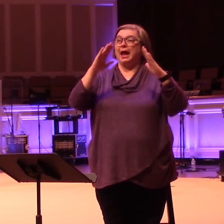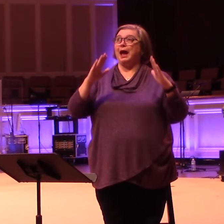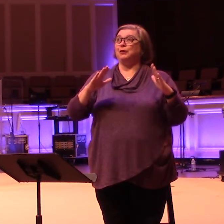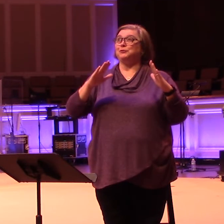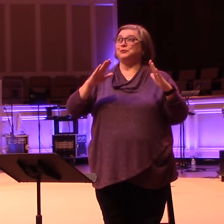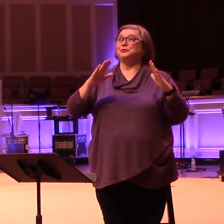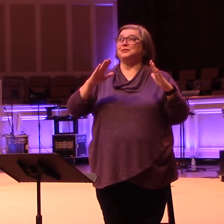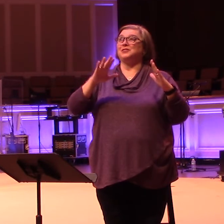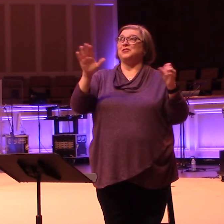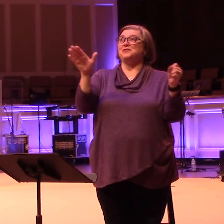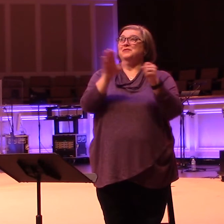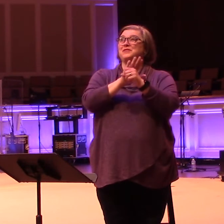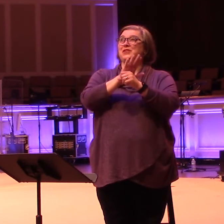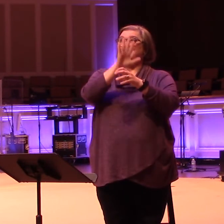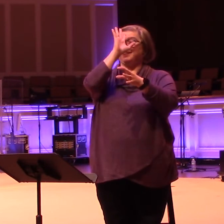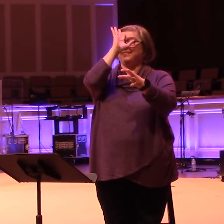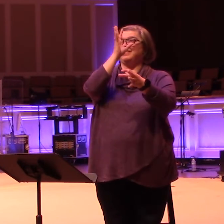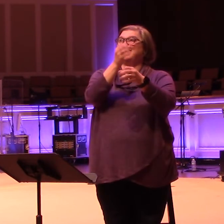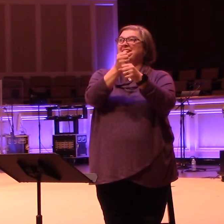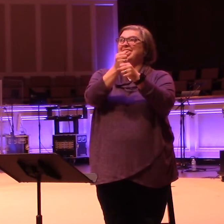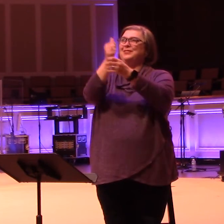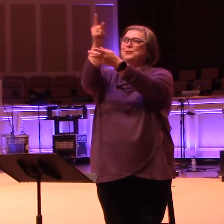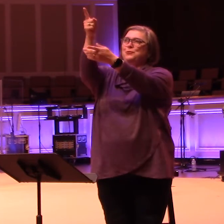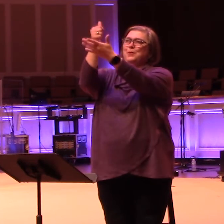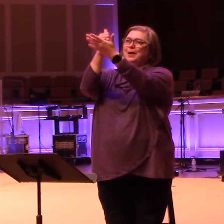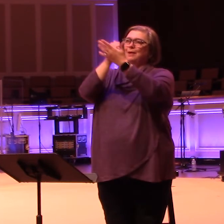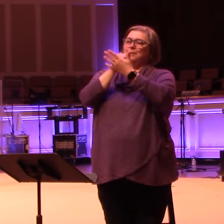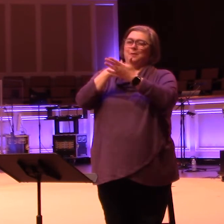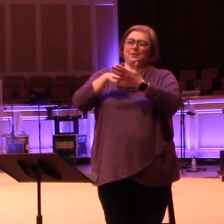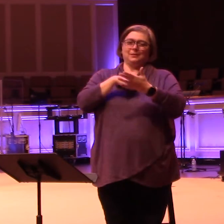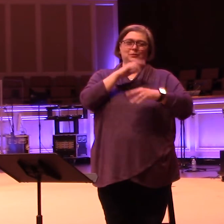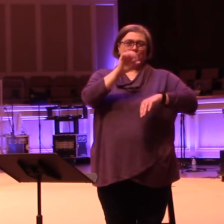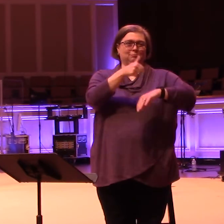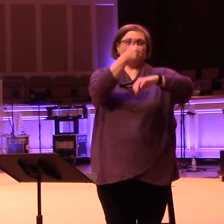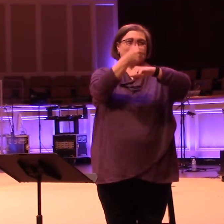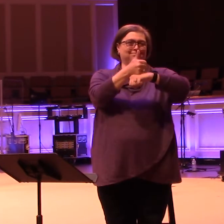Lord, help us to let you build our household of faith